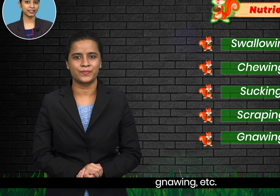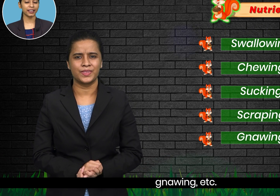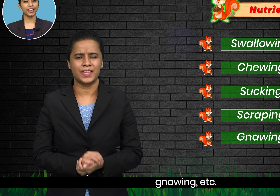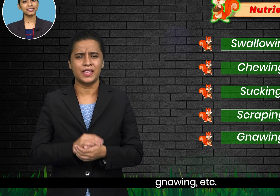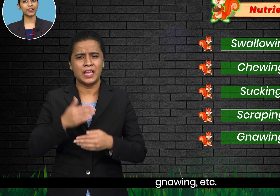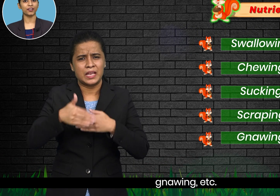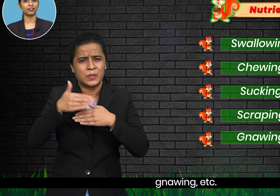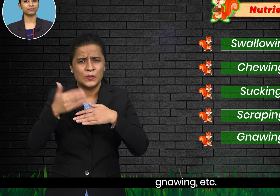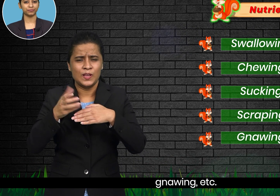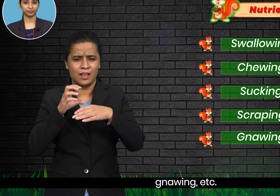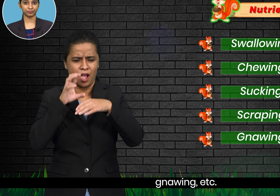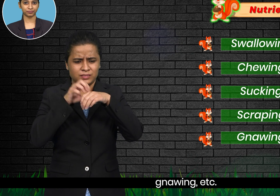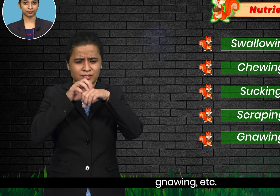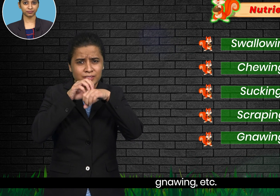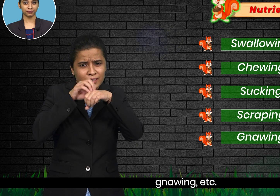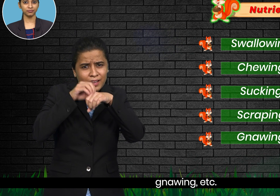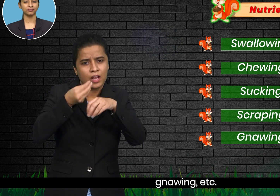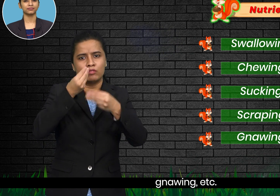gnawing, etc.